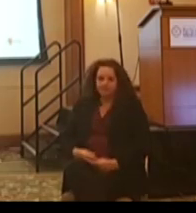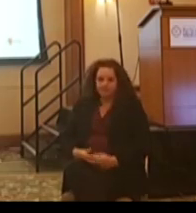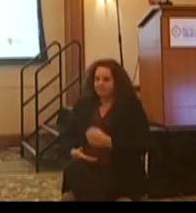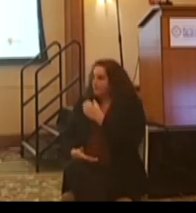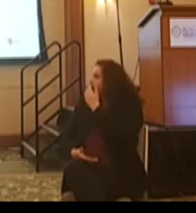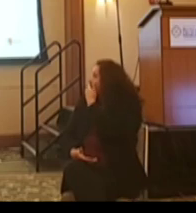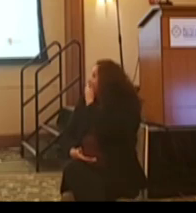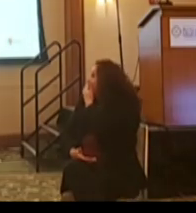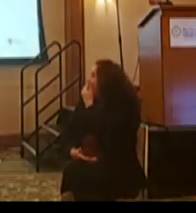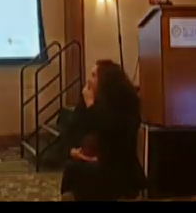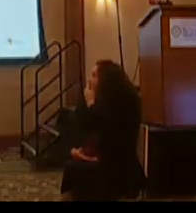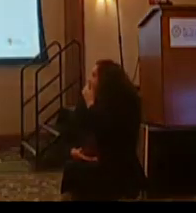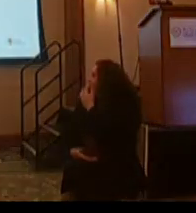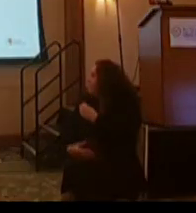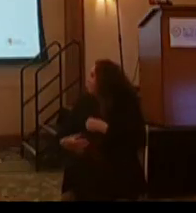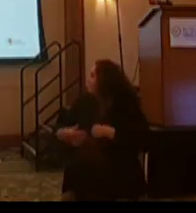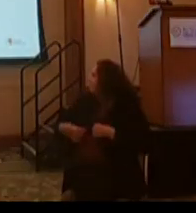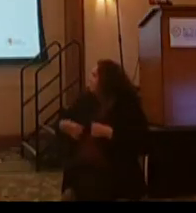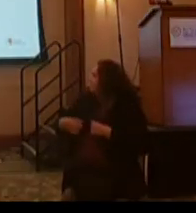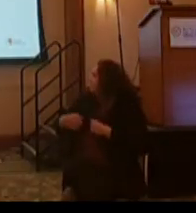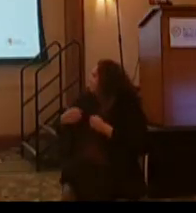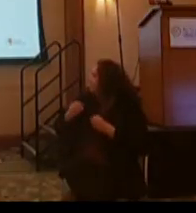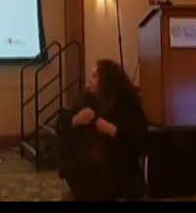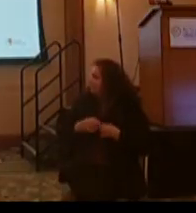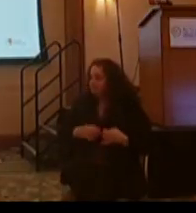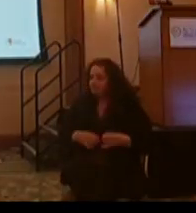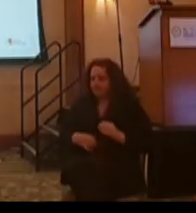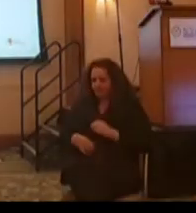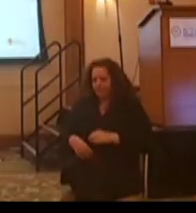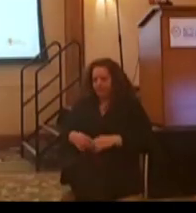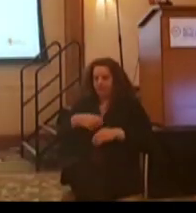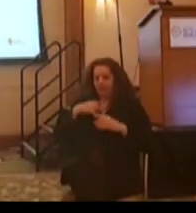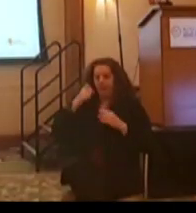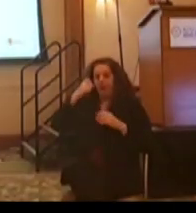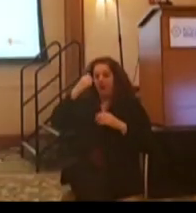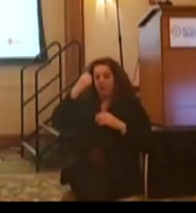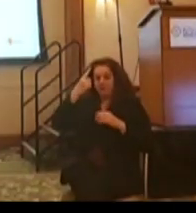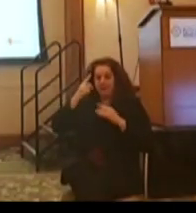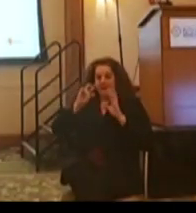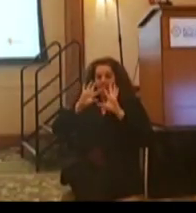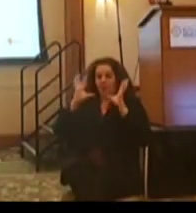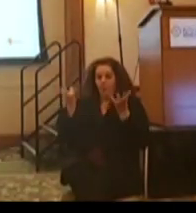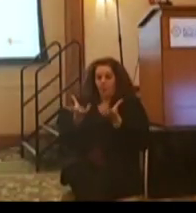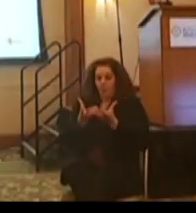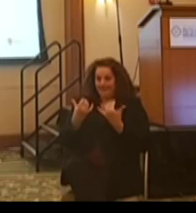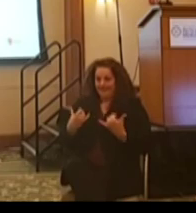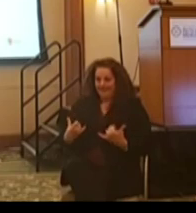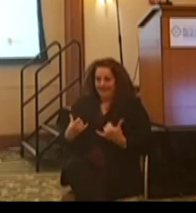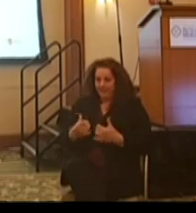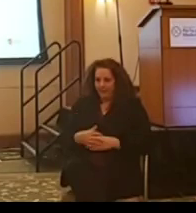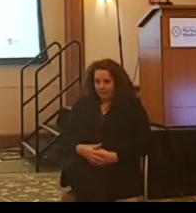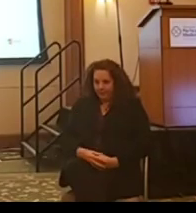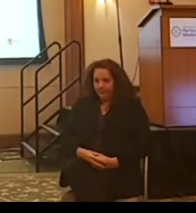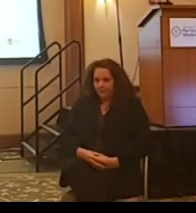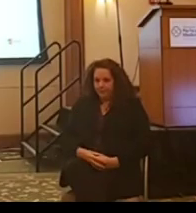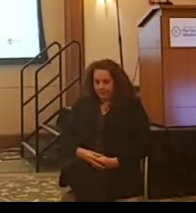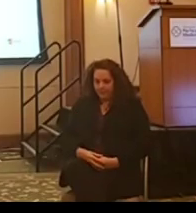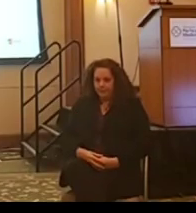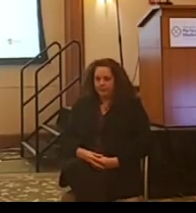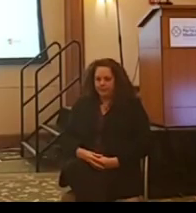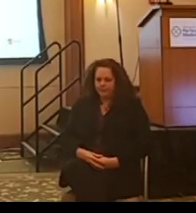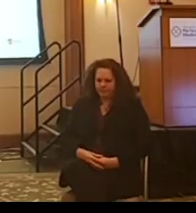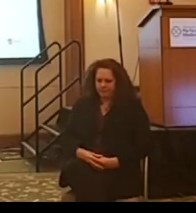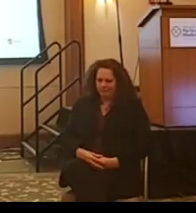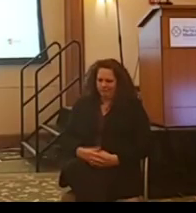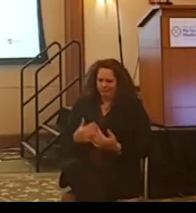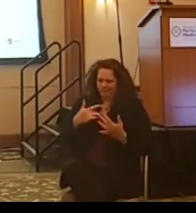So, recognizing that that's the world that we're living in now, and being concerned about